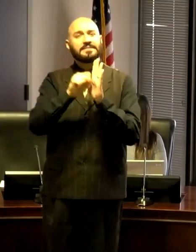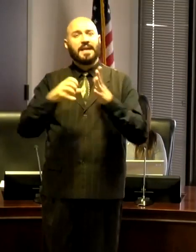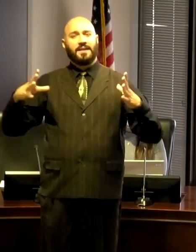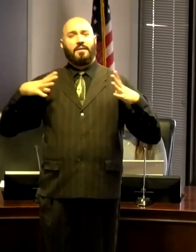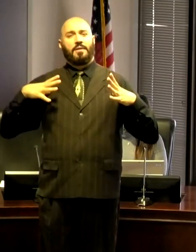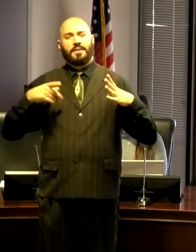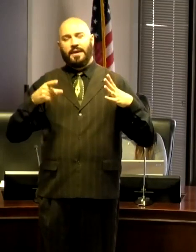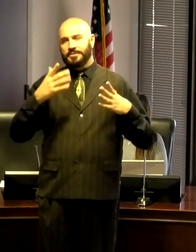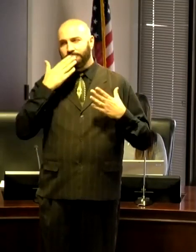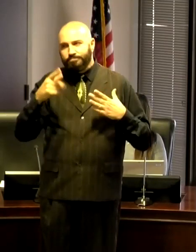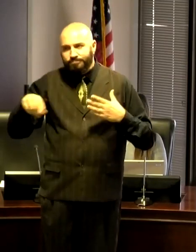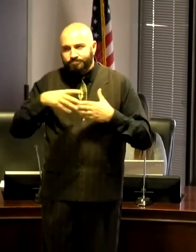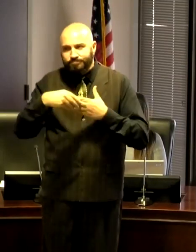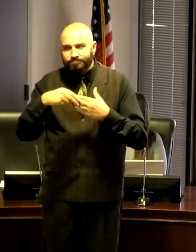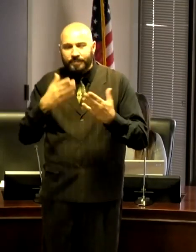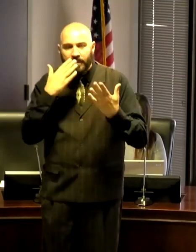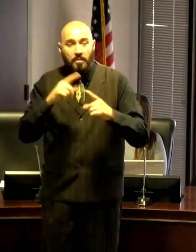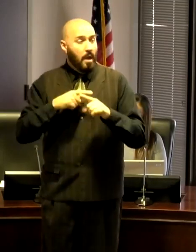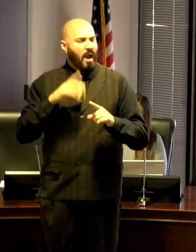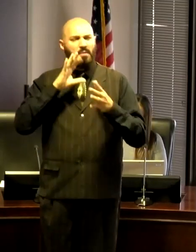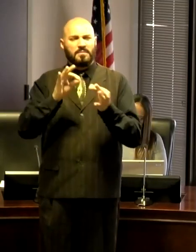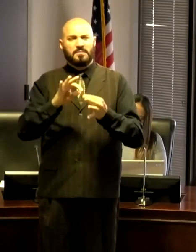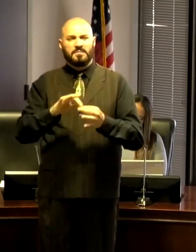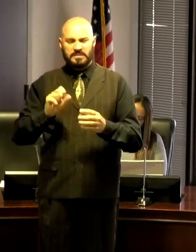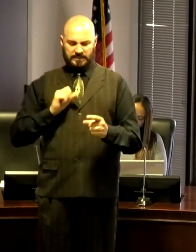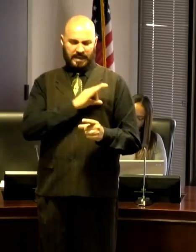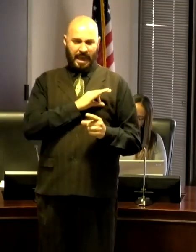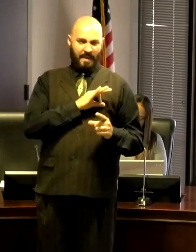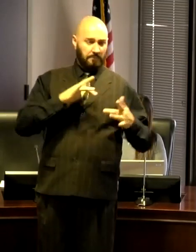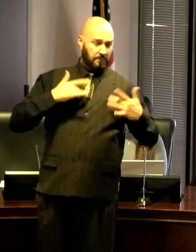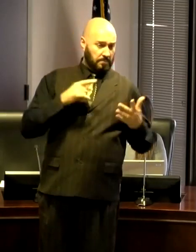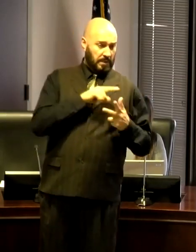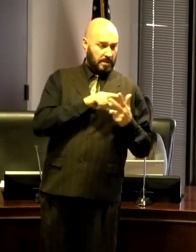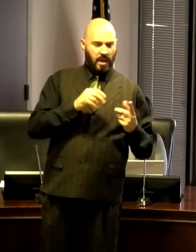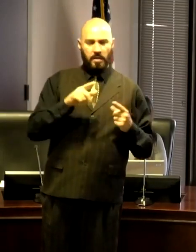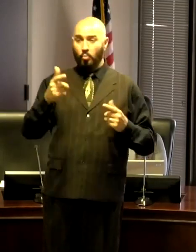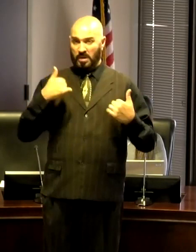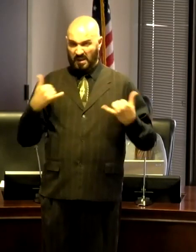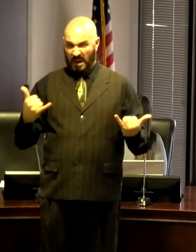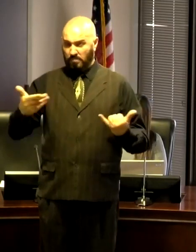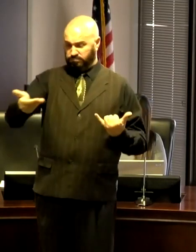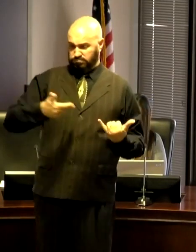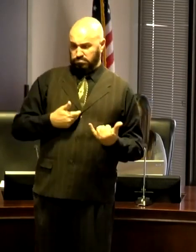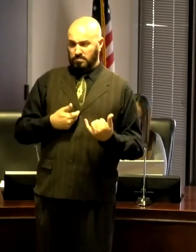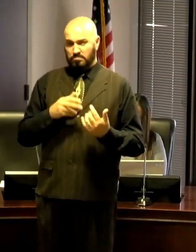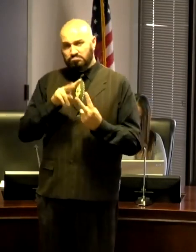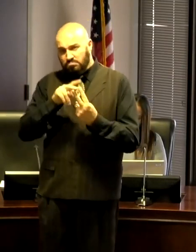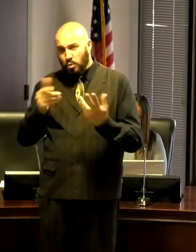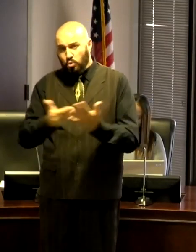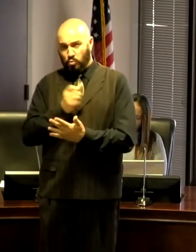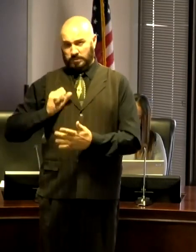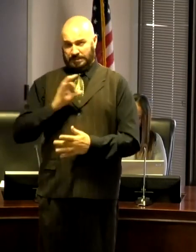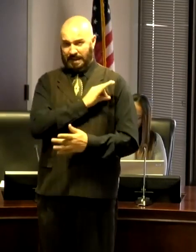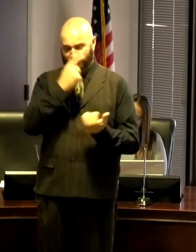Couple of staffing updates for you first, and then I'll share a couple other business related items with you. We are welcoming some new staff members with us this